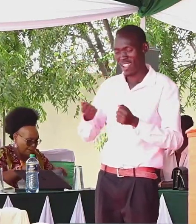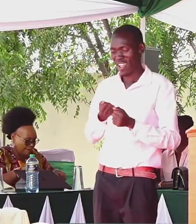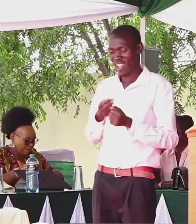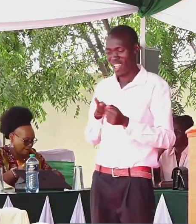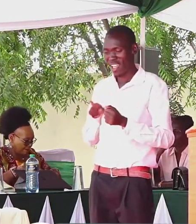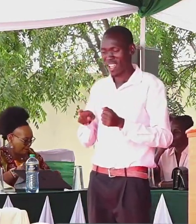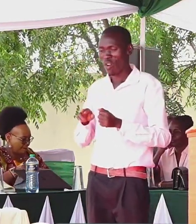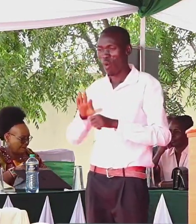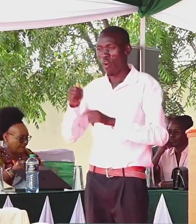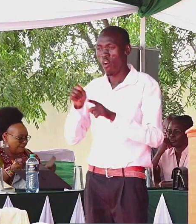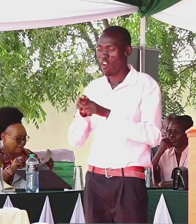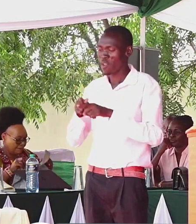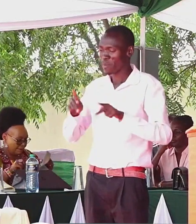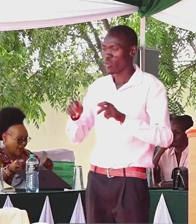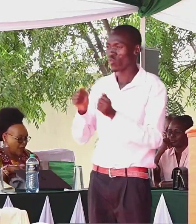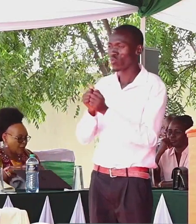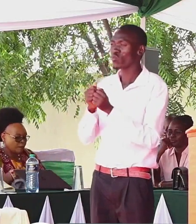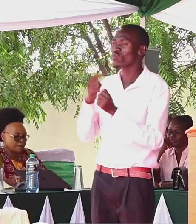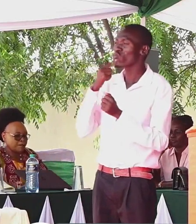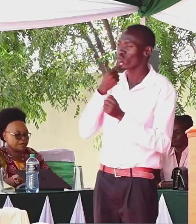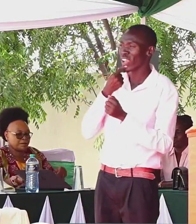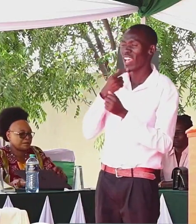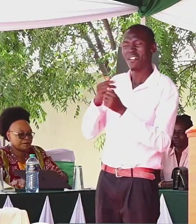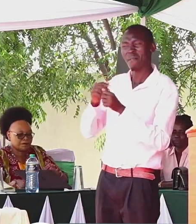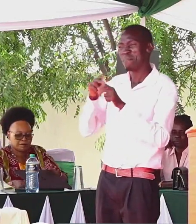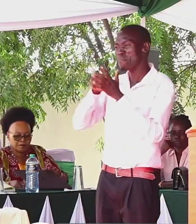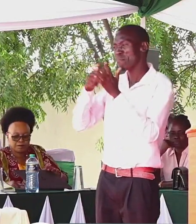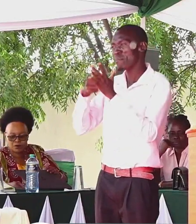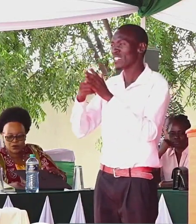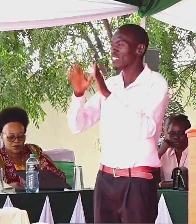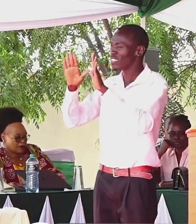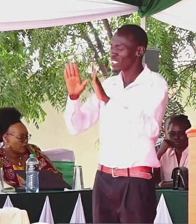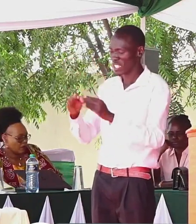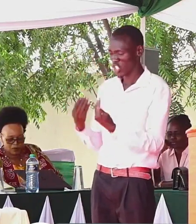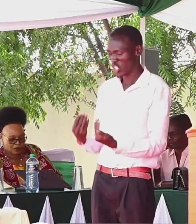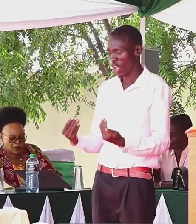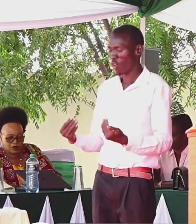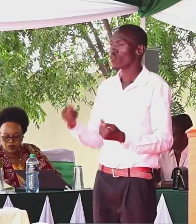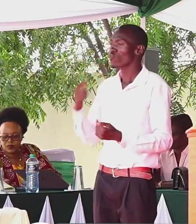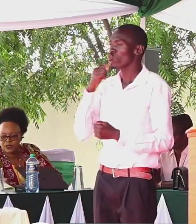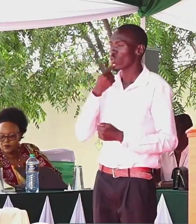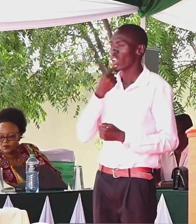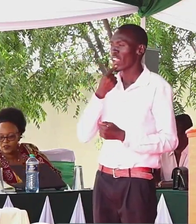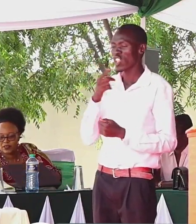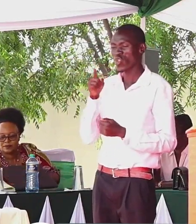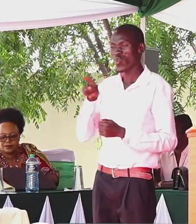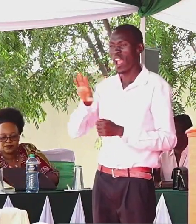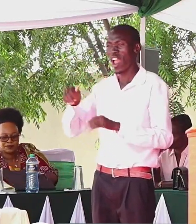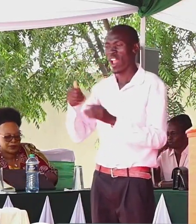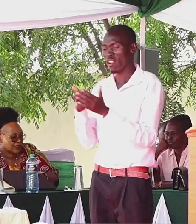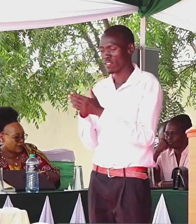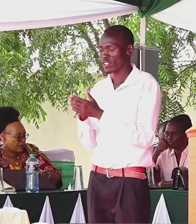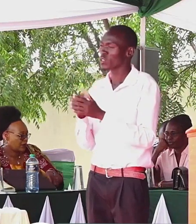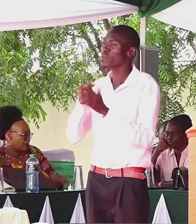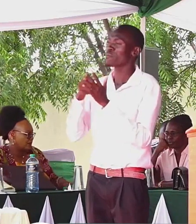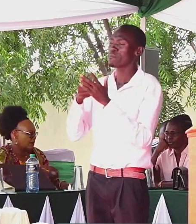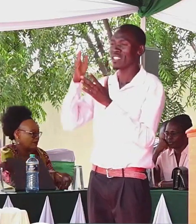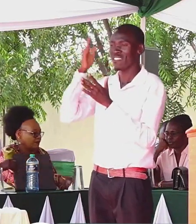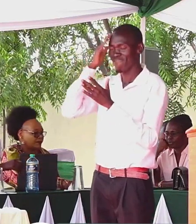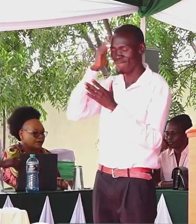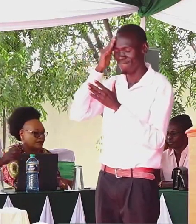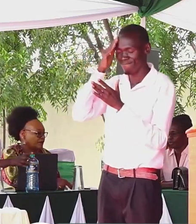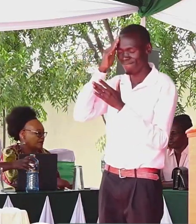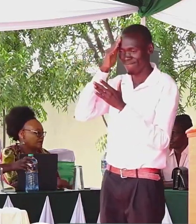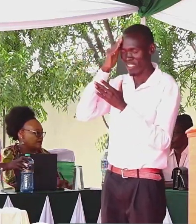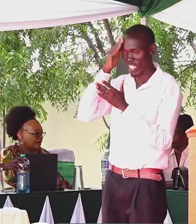the people of Turkana. It means a lot even to the child of Turkana. And you and I know what we mean.